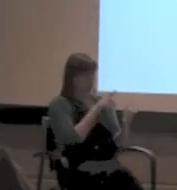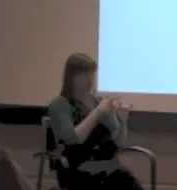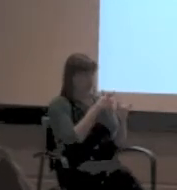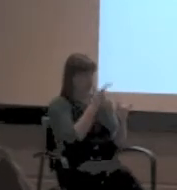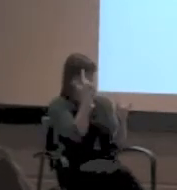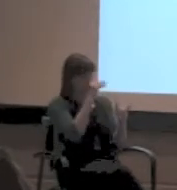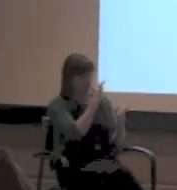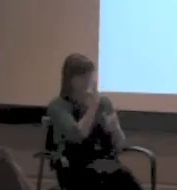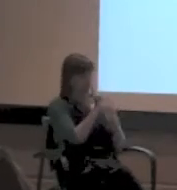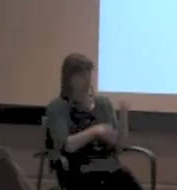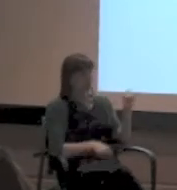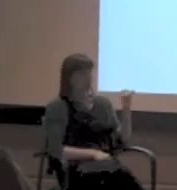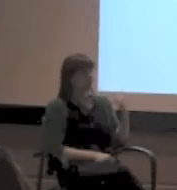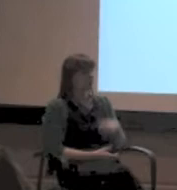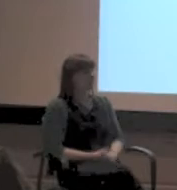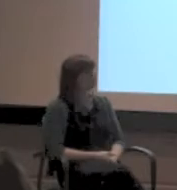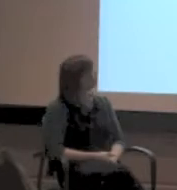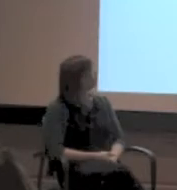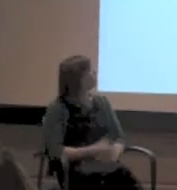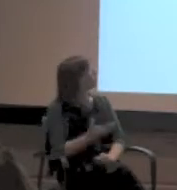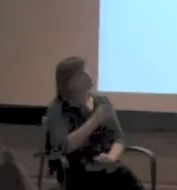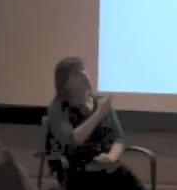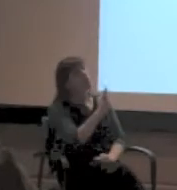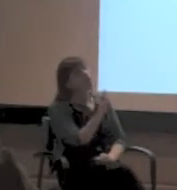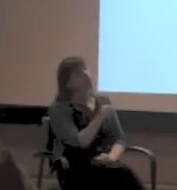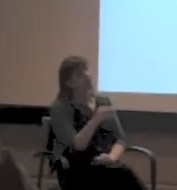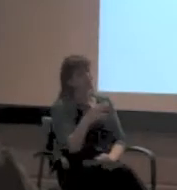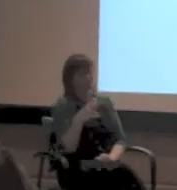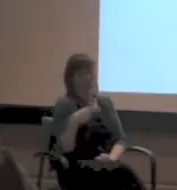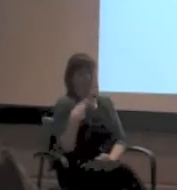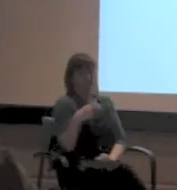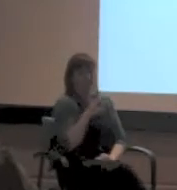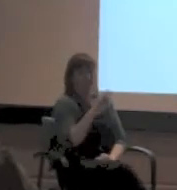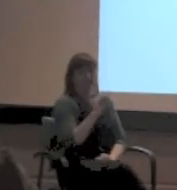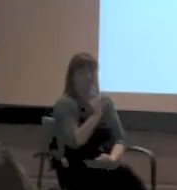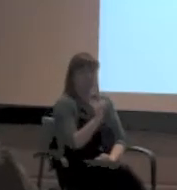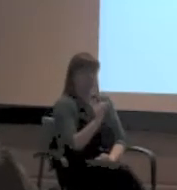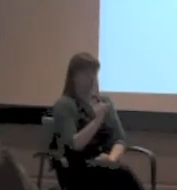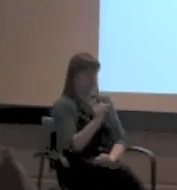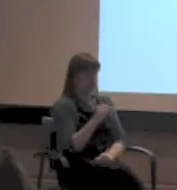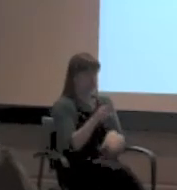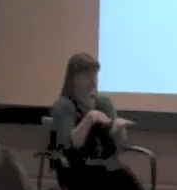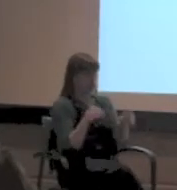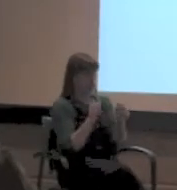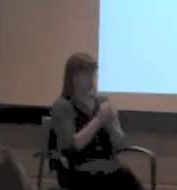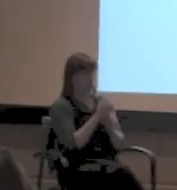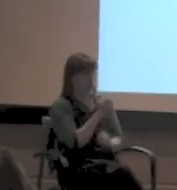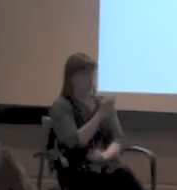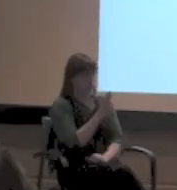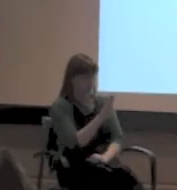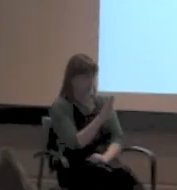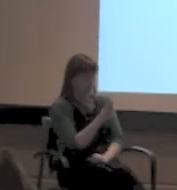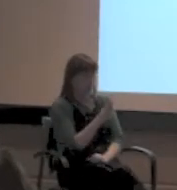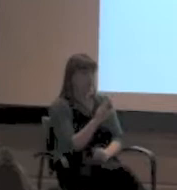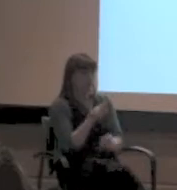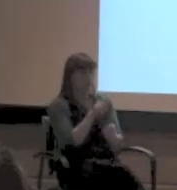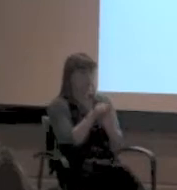So, what percentage? So, historically, 90% of children with spina bifida, and specifically